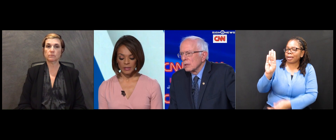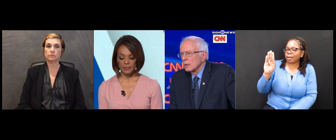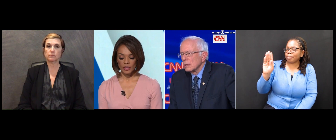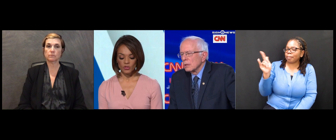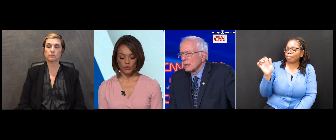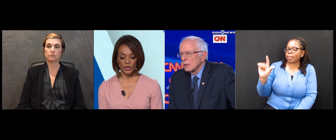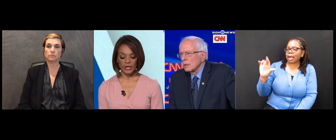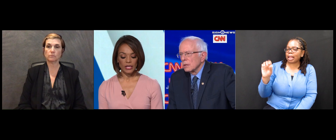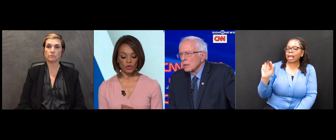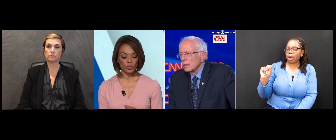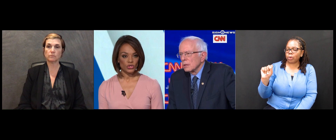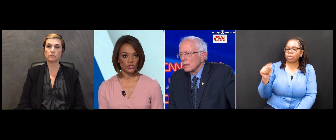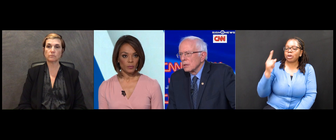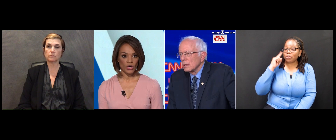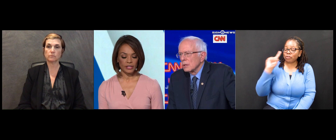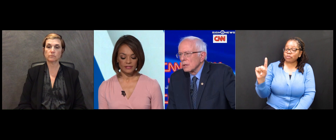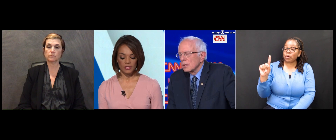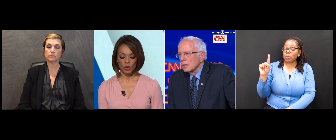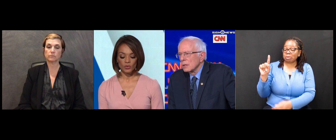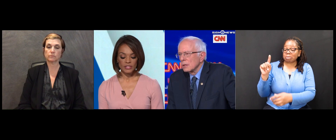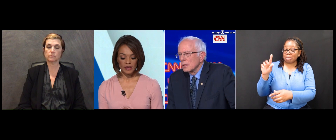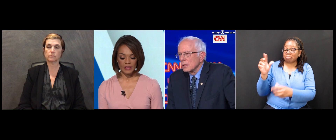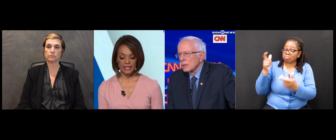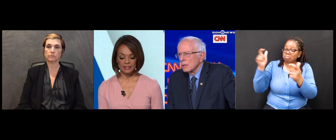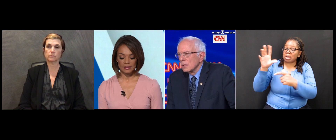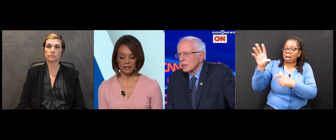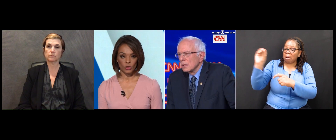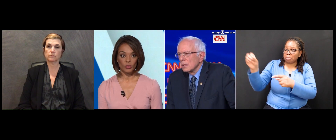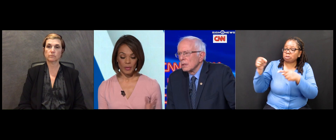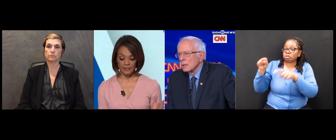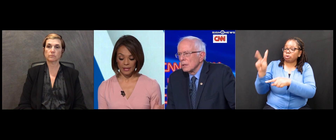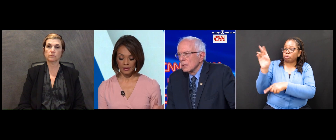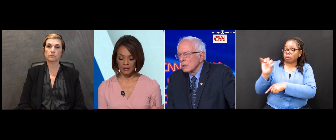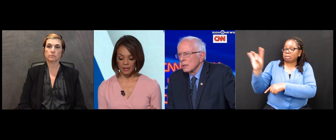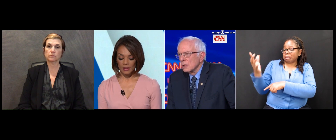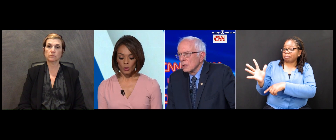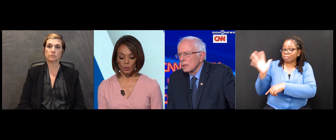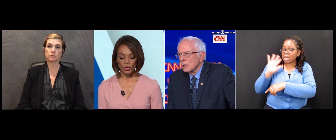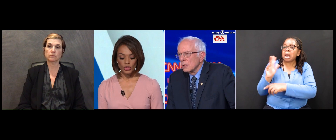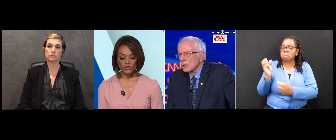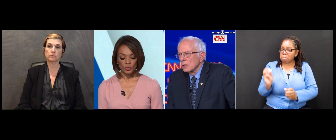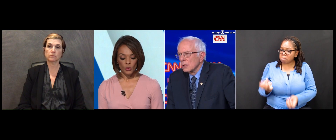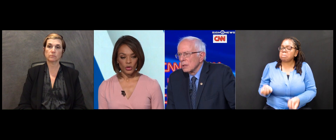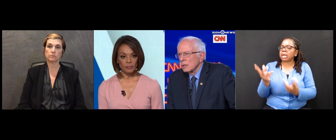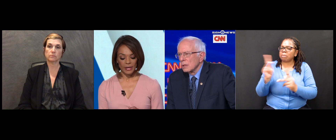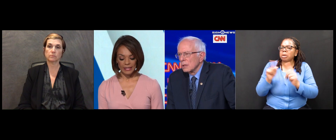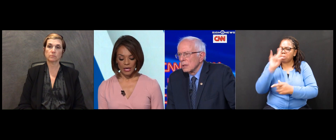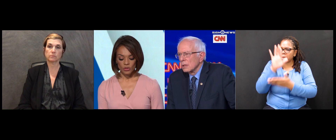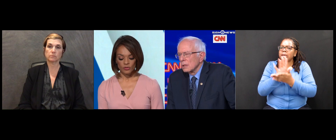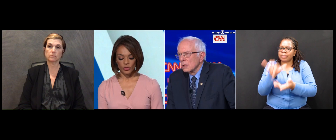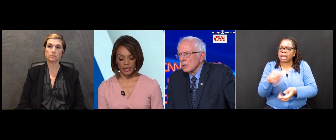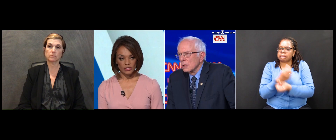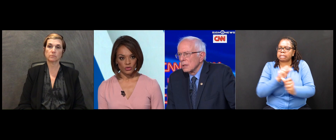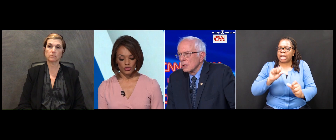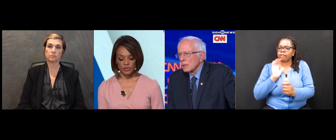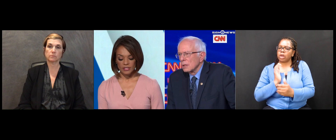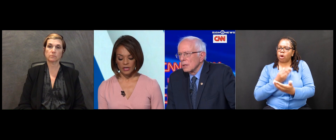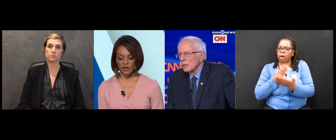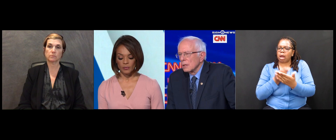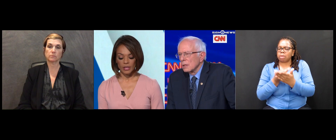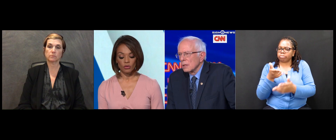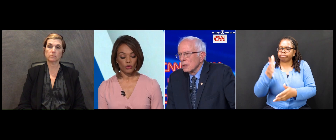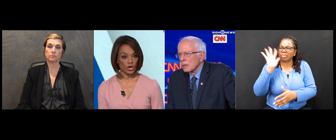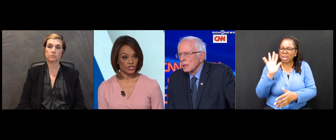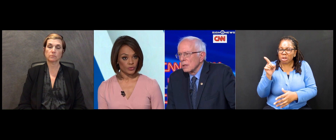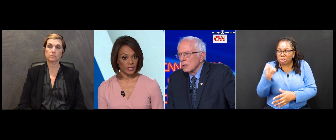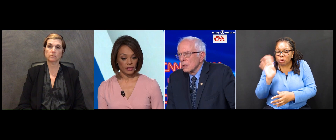those spending bills were a crucial part of stabilizing the economy back then. Would you support bailouts for industries that